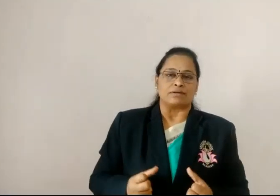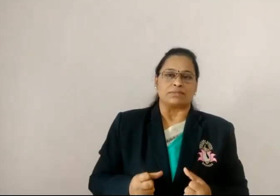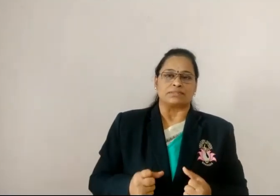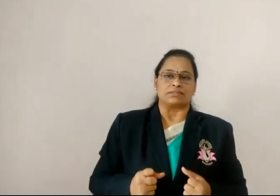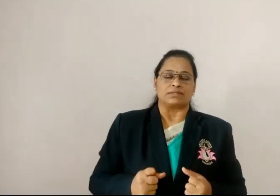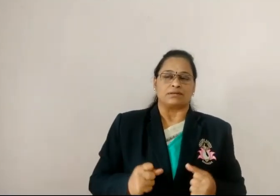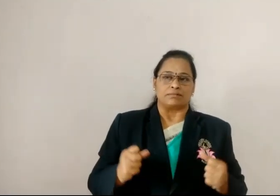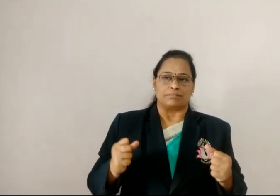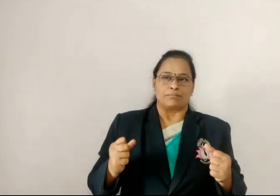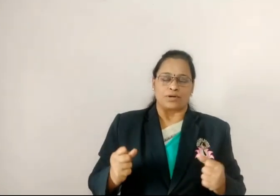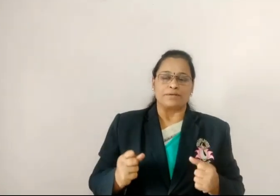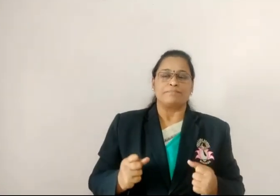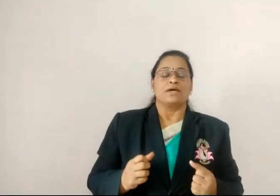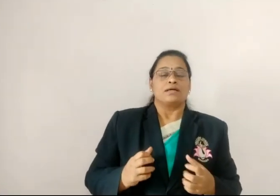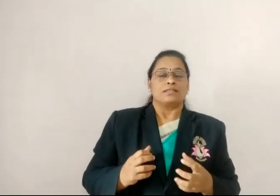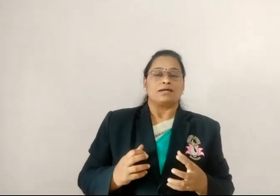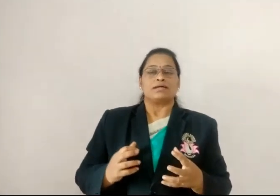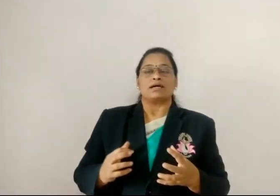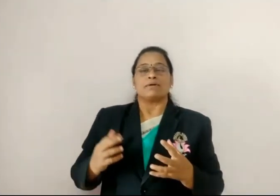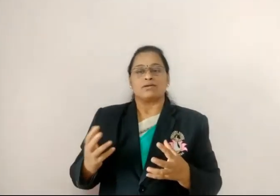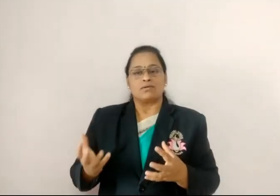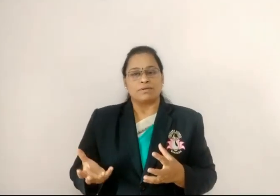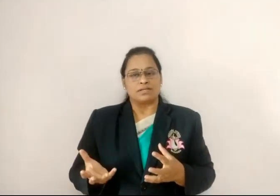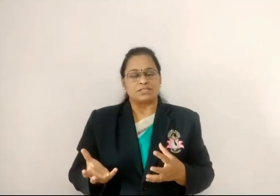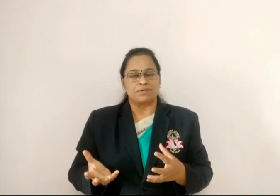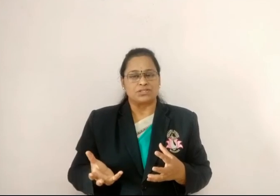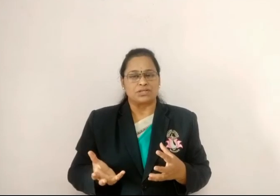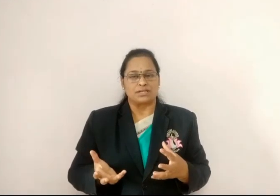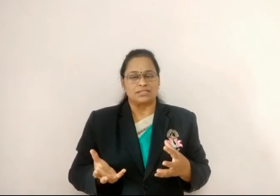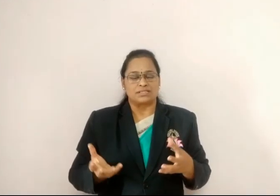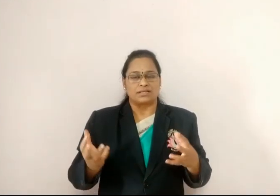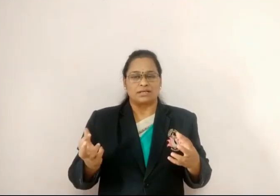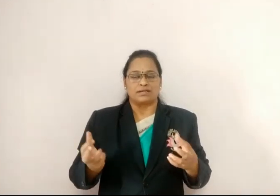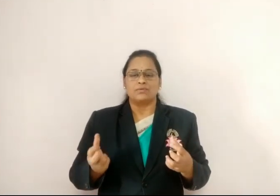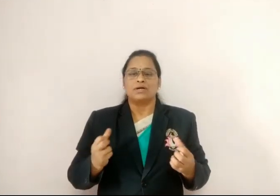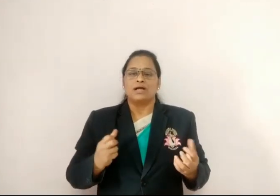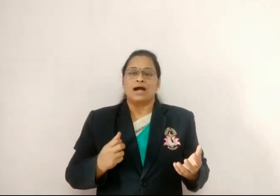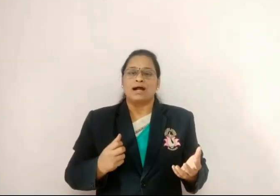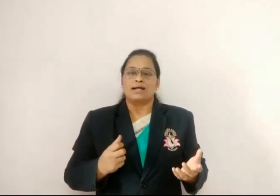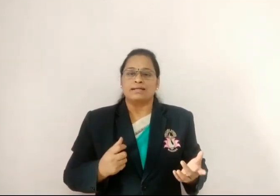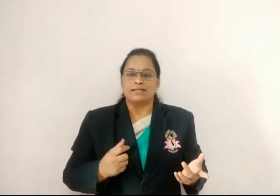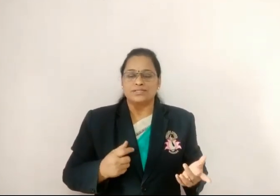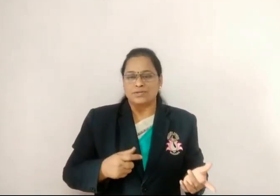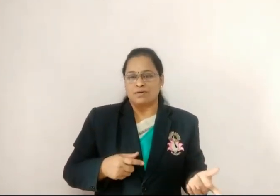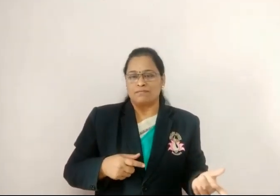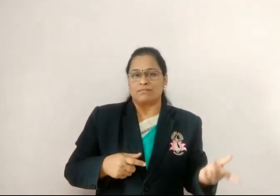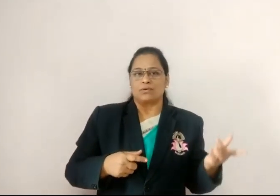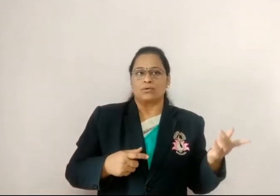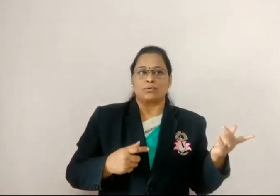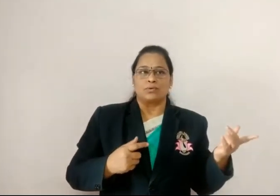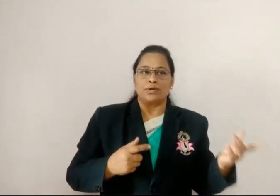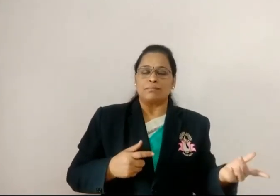muscle body, that time anaerobic respiration is carried out, and instead of good number